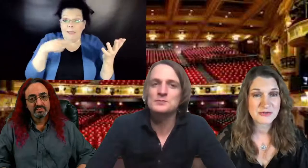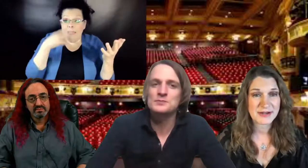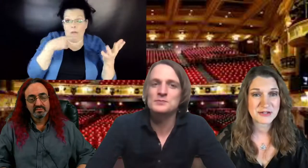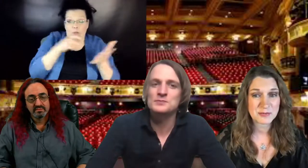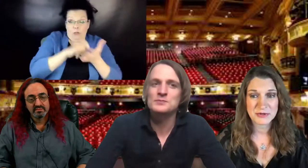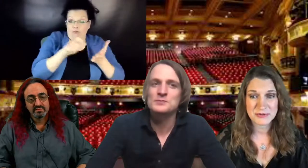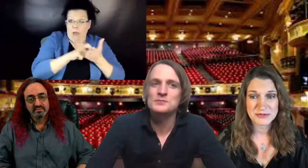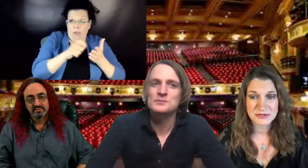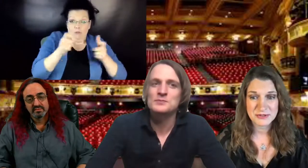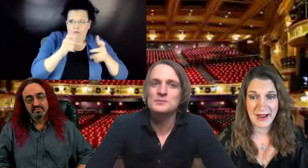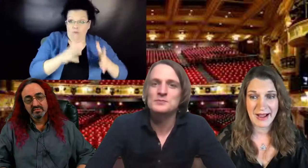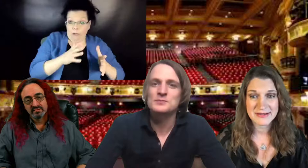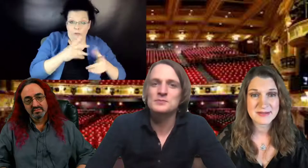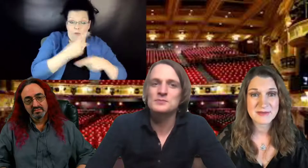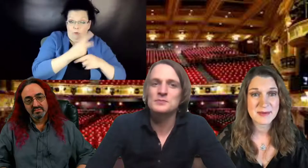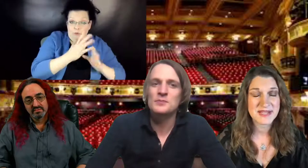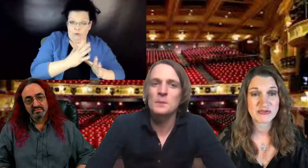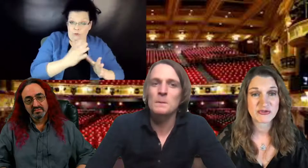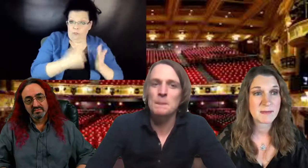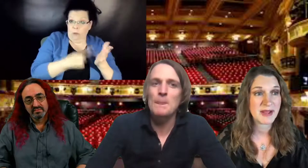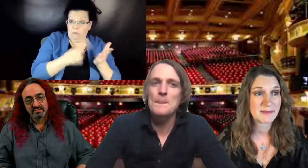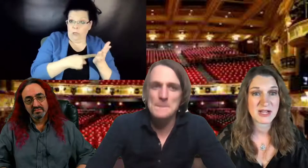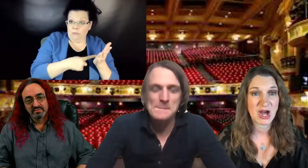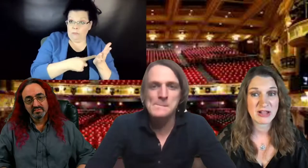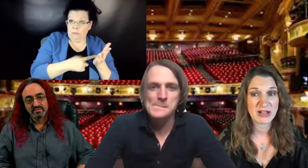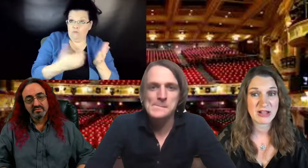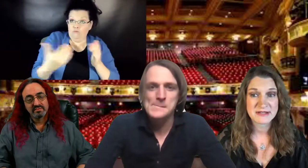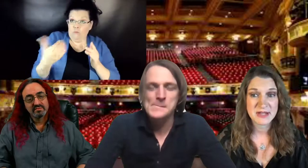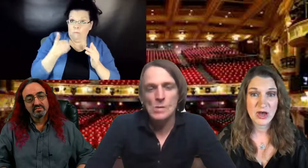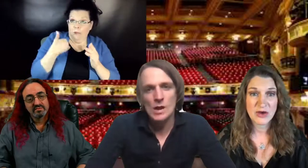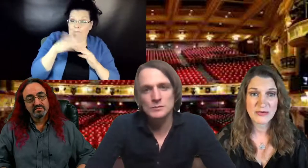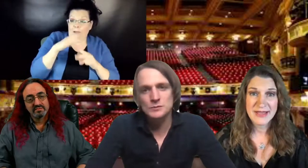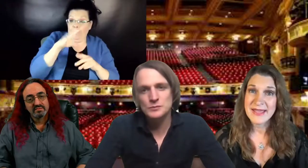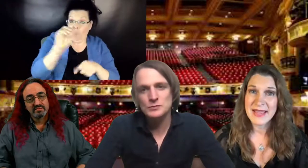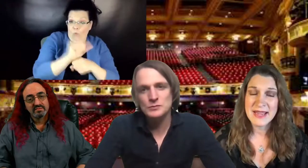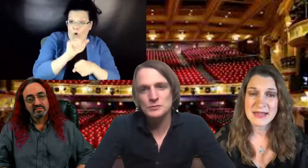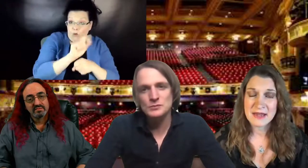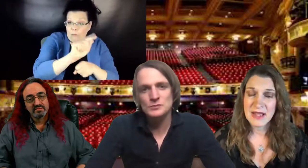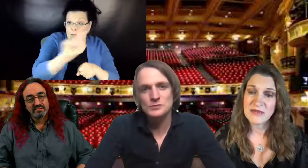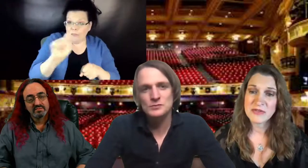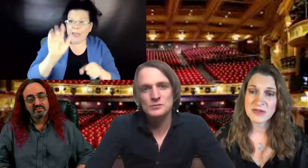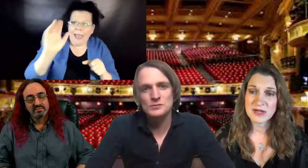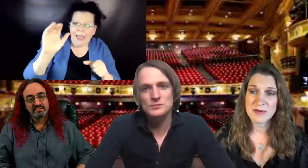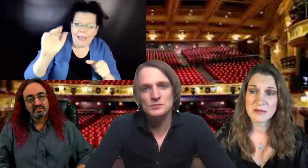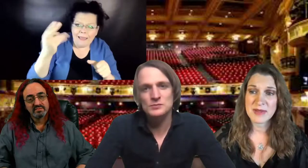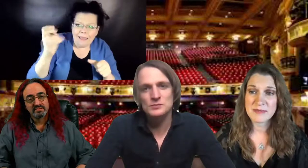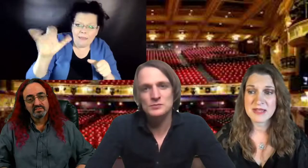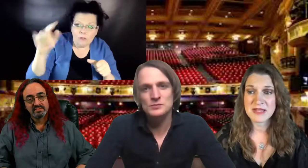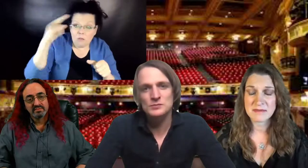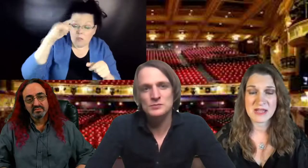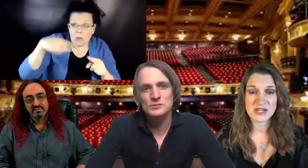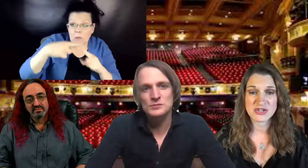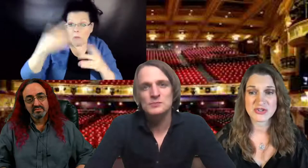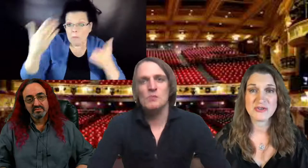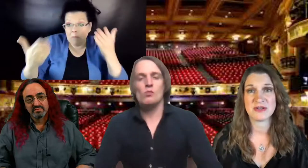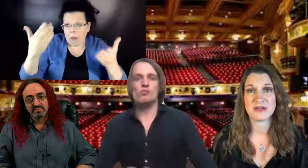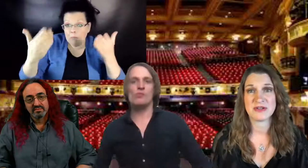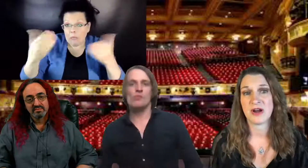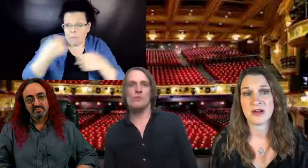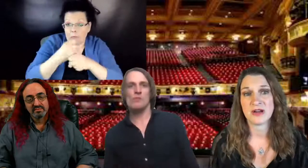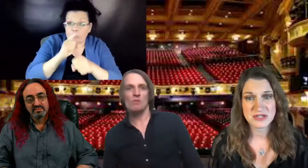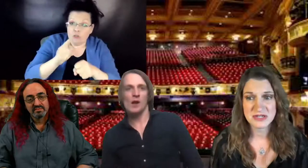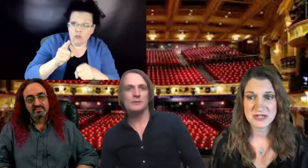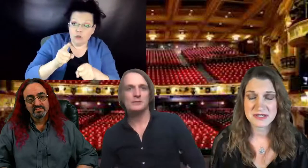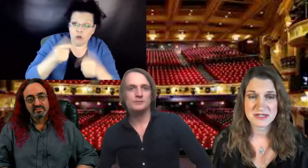writer, director, producer, I sometimes have to remind my colleagues of, hey, have you thought about maybe making sure that